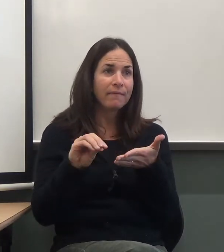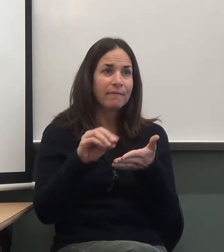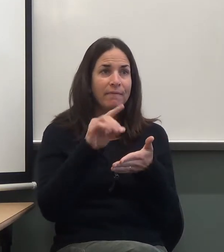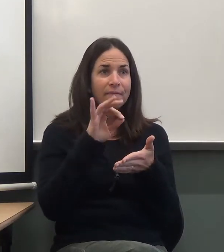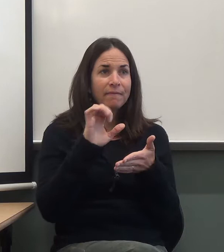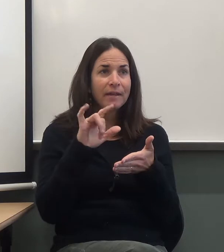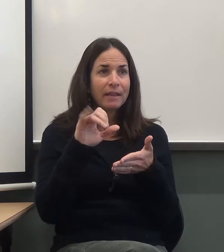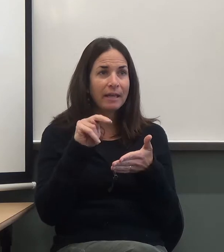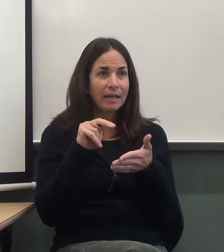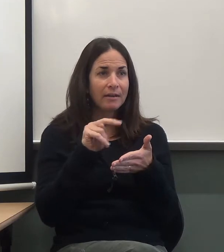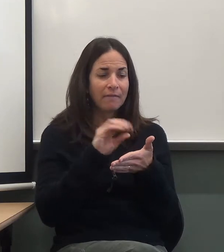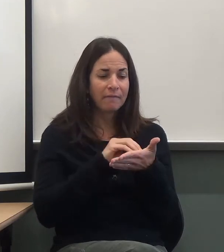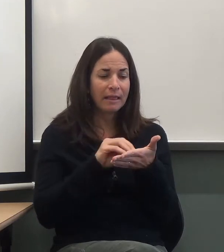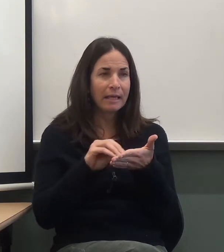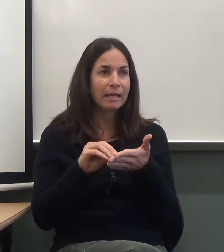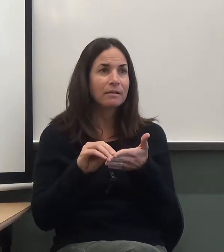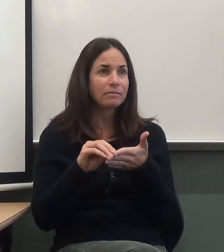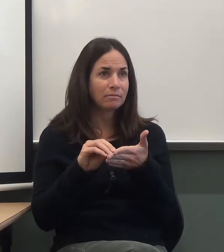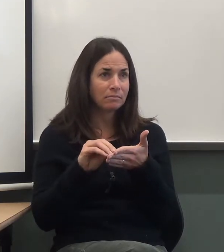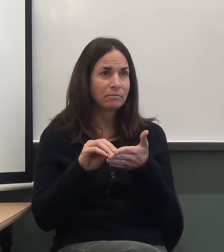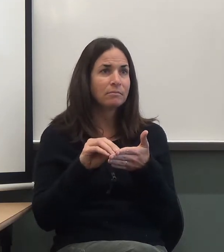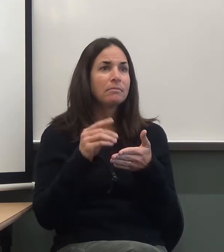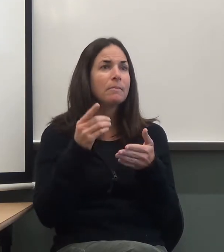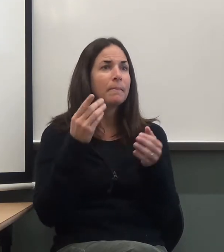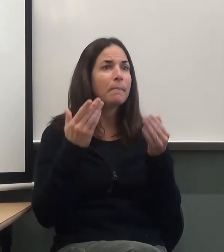It will be, let's see, possible true, false.